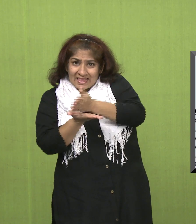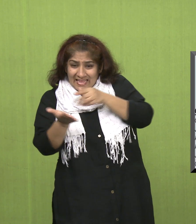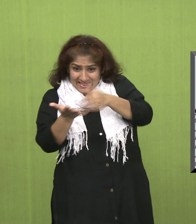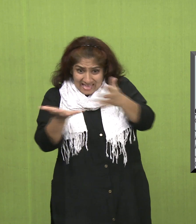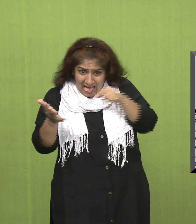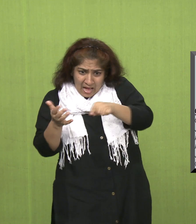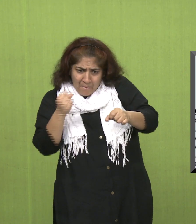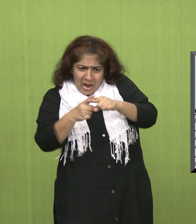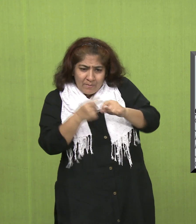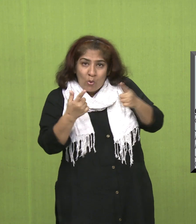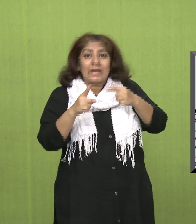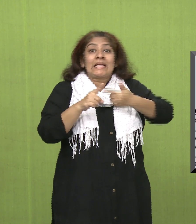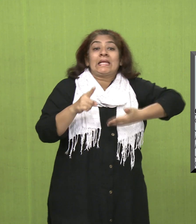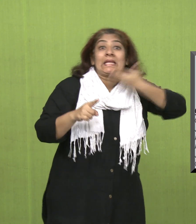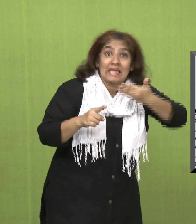Next, we will talk about the training methods.